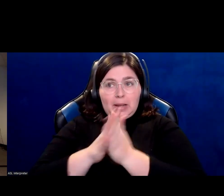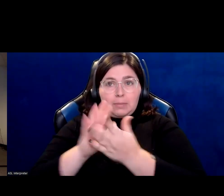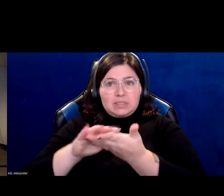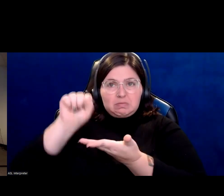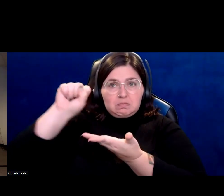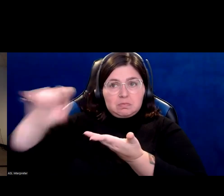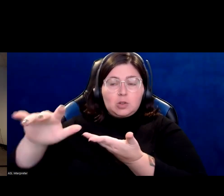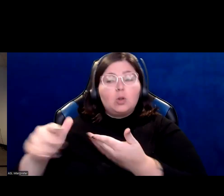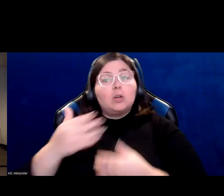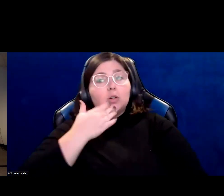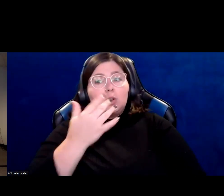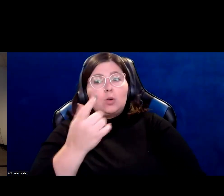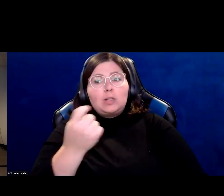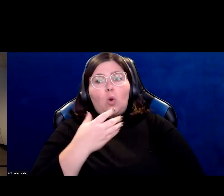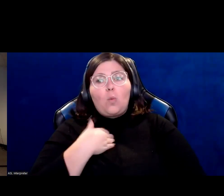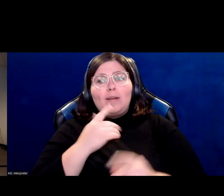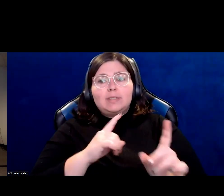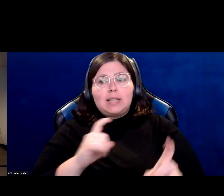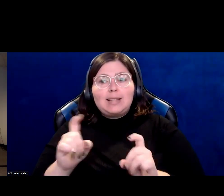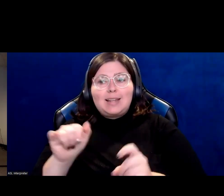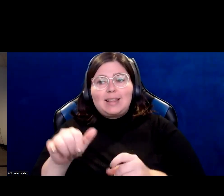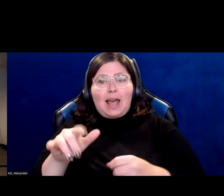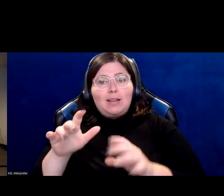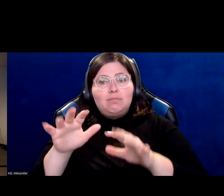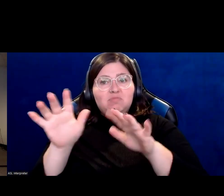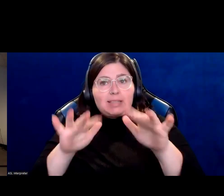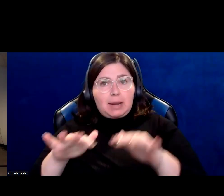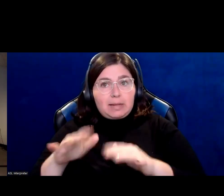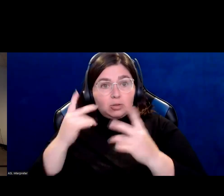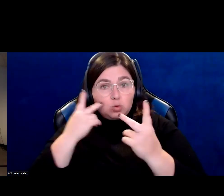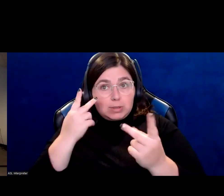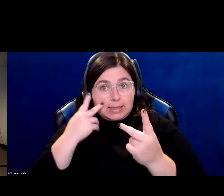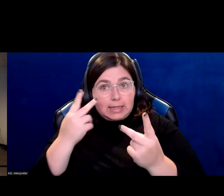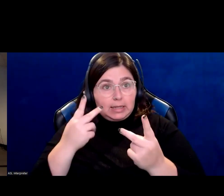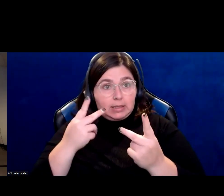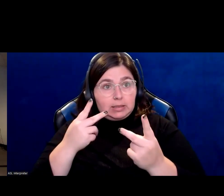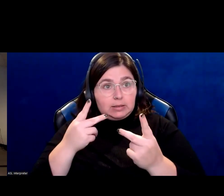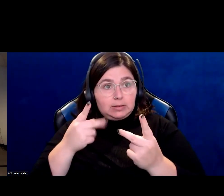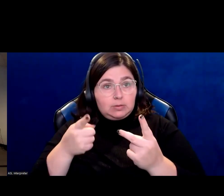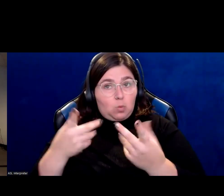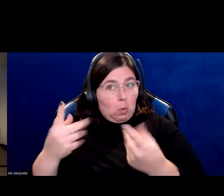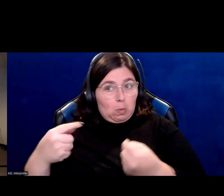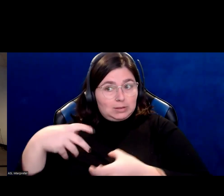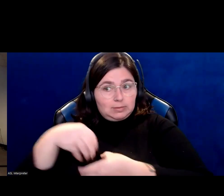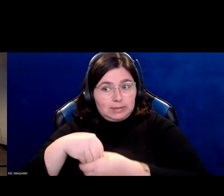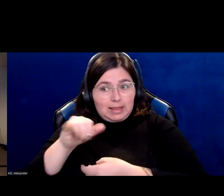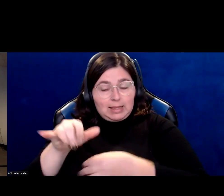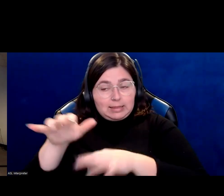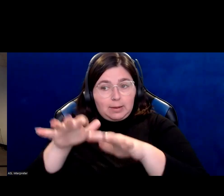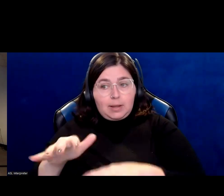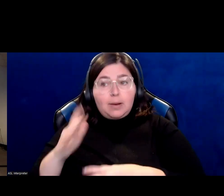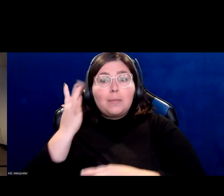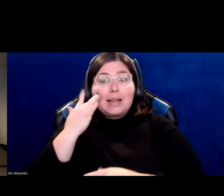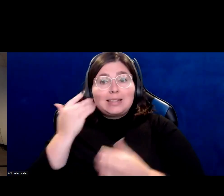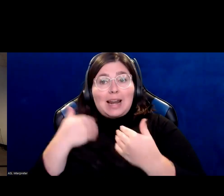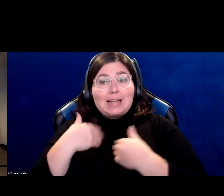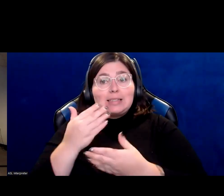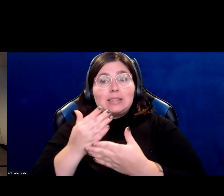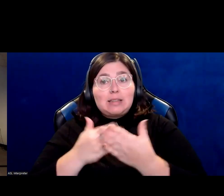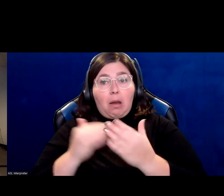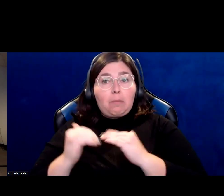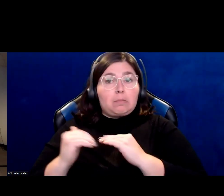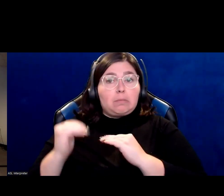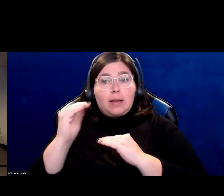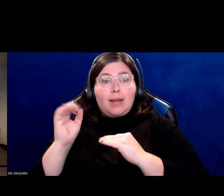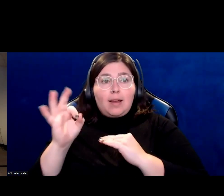question. We have tested that sediment to see its makeup, and because it has some exceedances